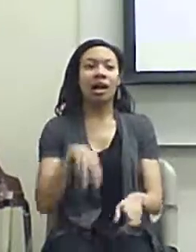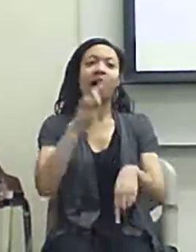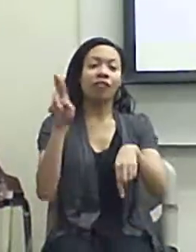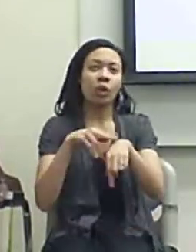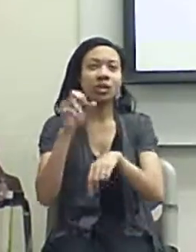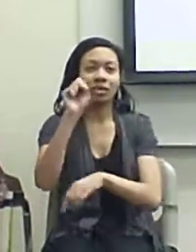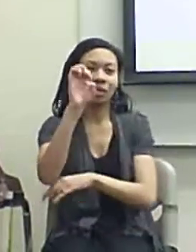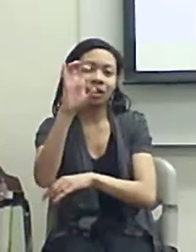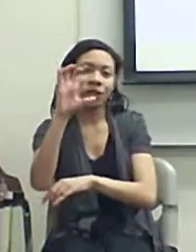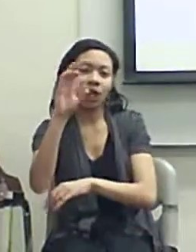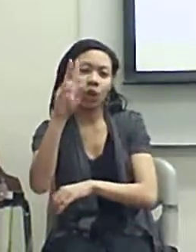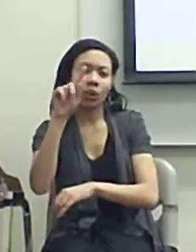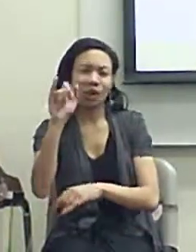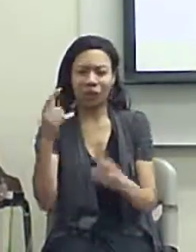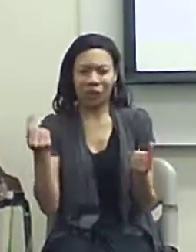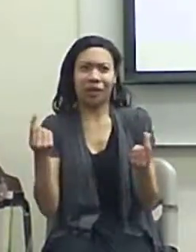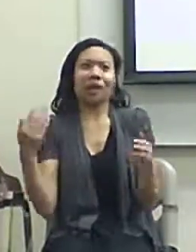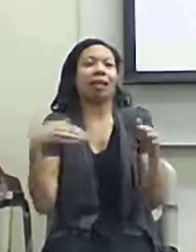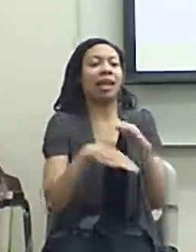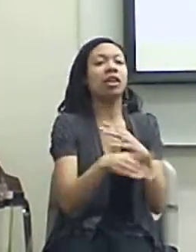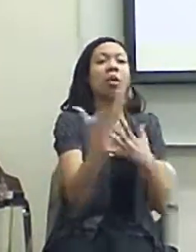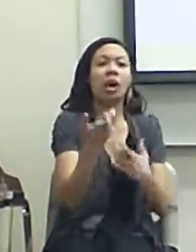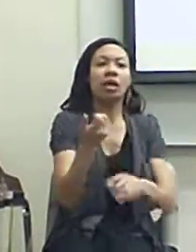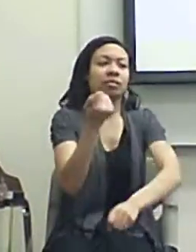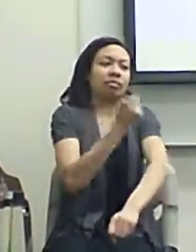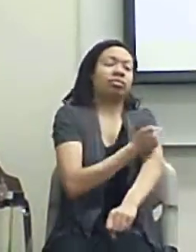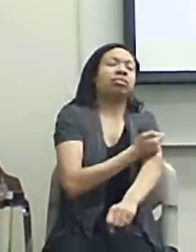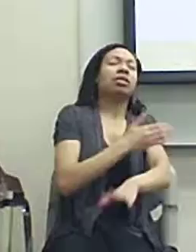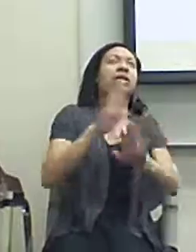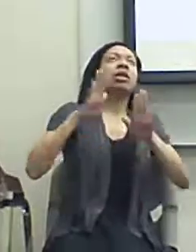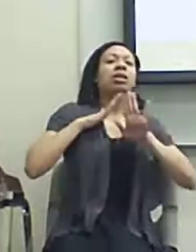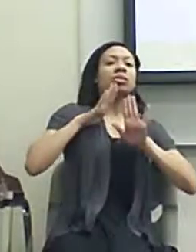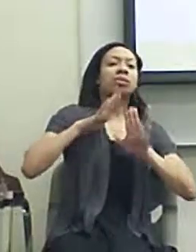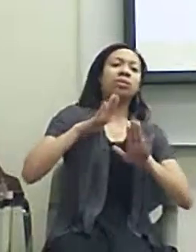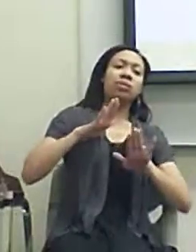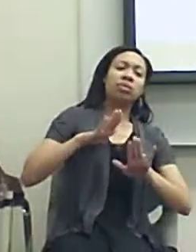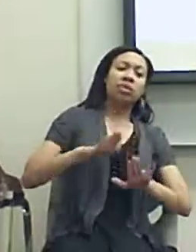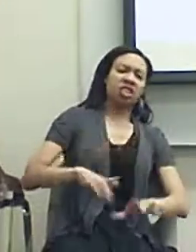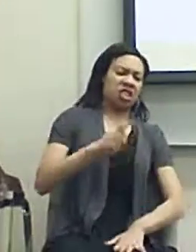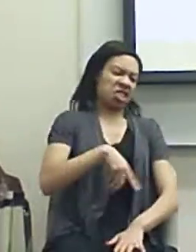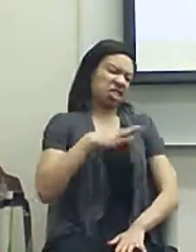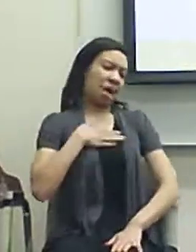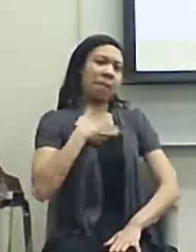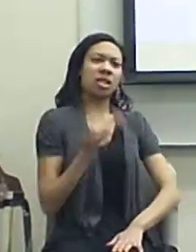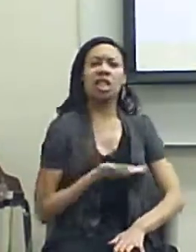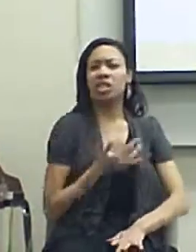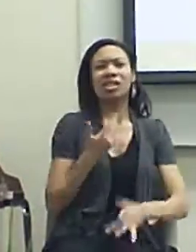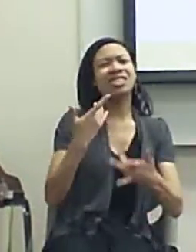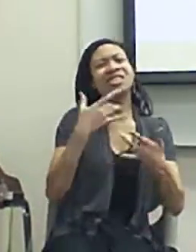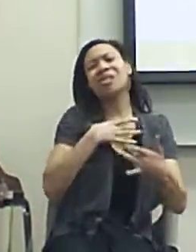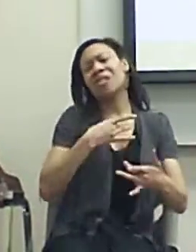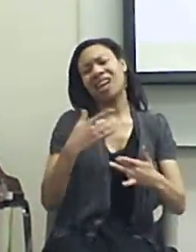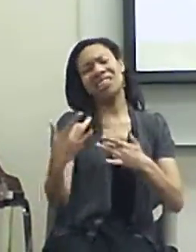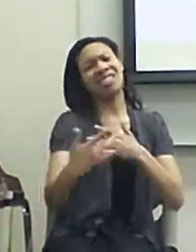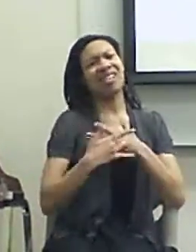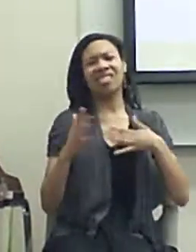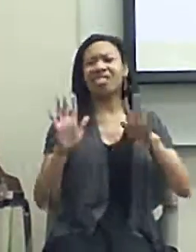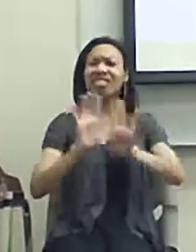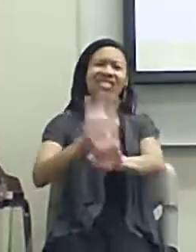because they want to get her sedated. She's very upset. You know, she's very, very upset. She doesn't want to be touched. I mean, can you imagine? I mean, you're going through a